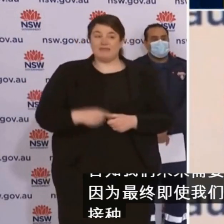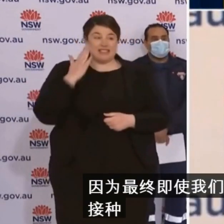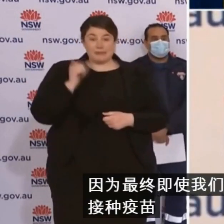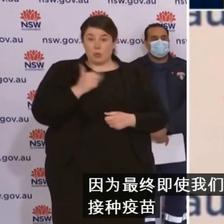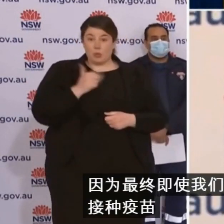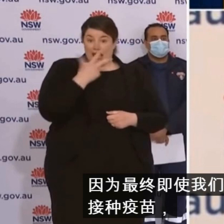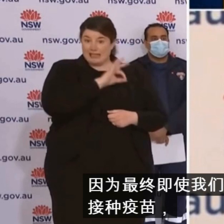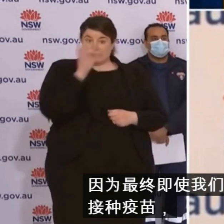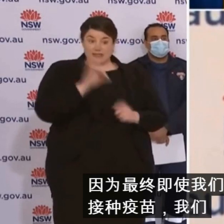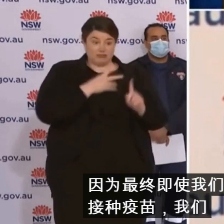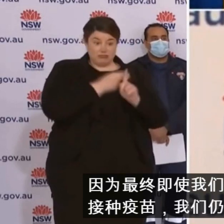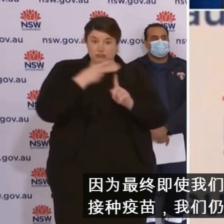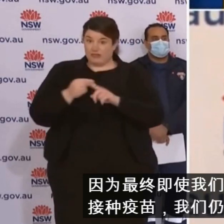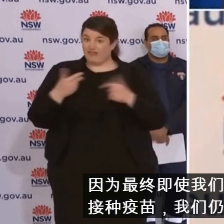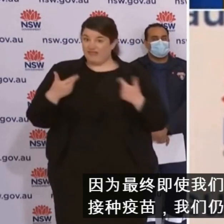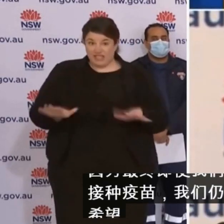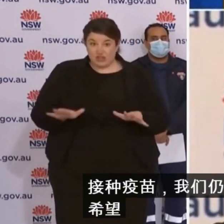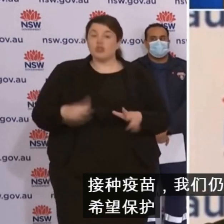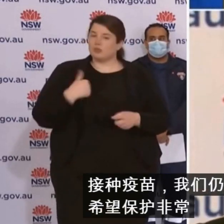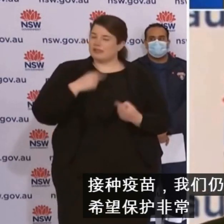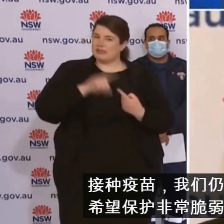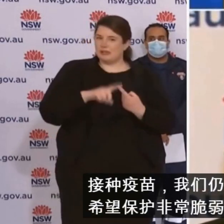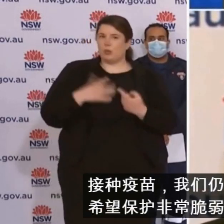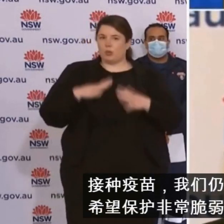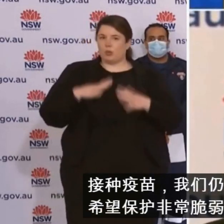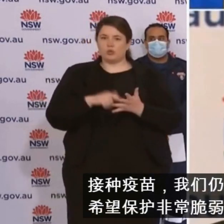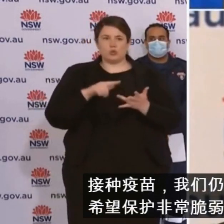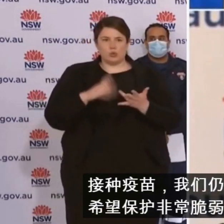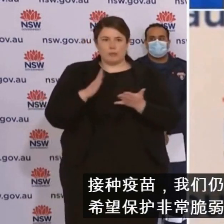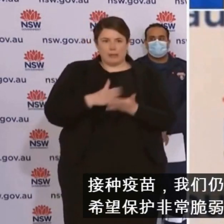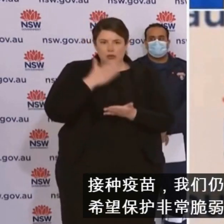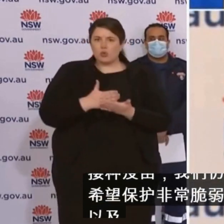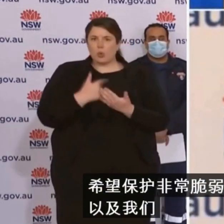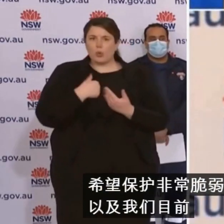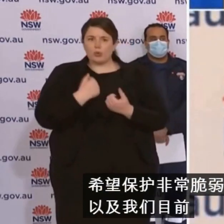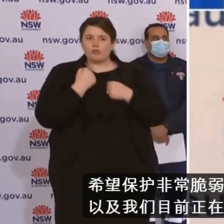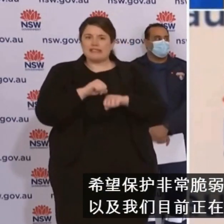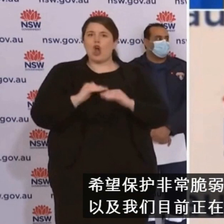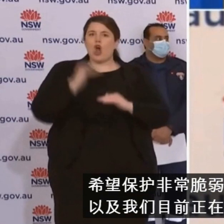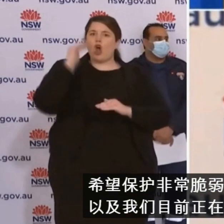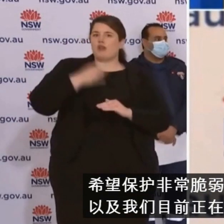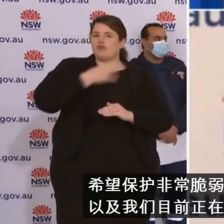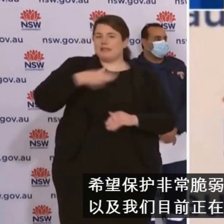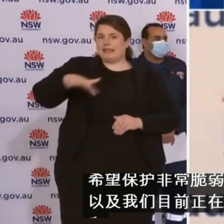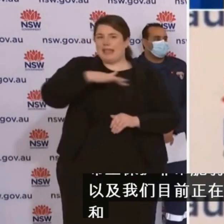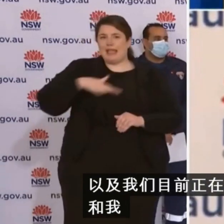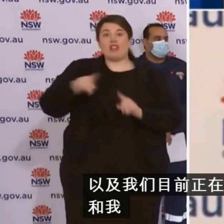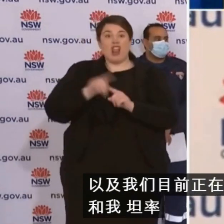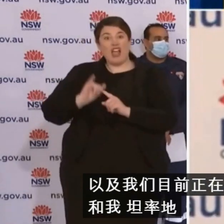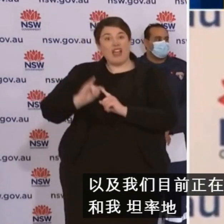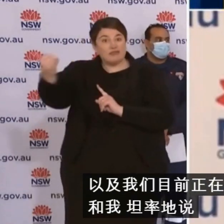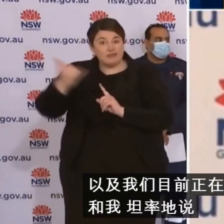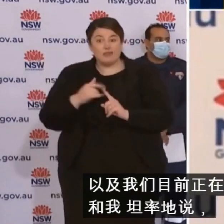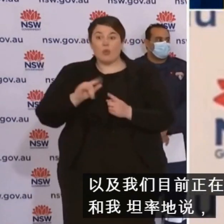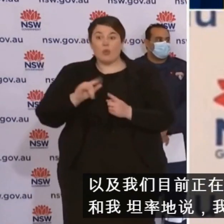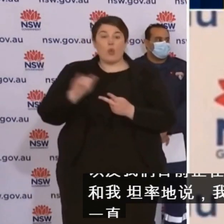double vaccinated, we will potentially still want to protect very vulnerable settings. And what we're learning at the moment, and I just need